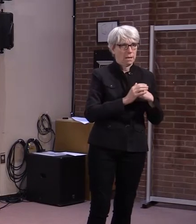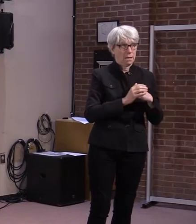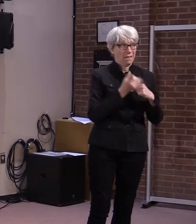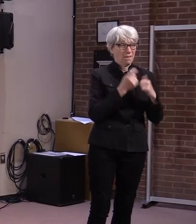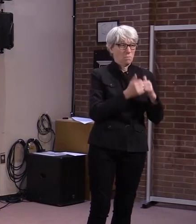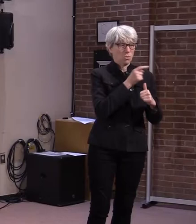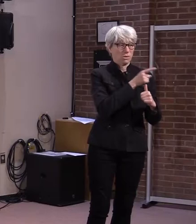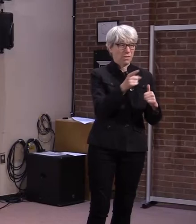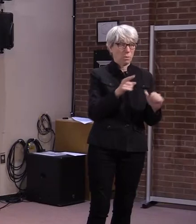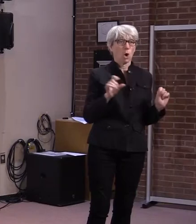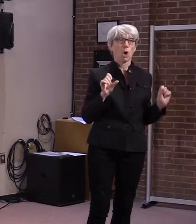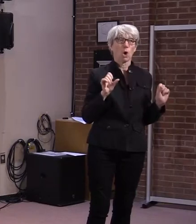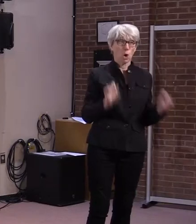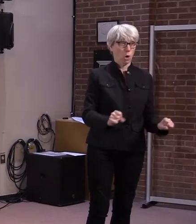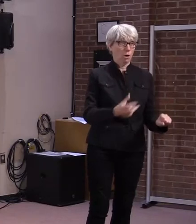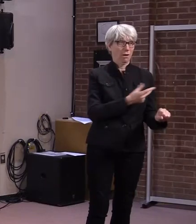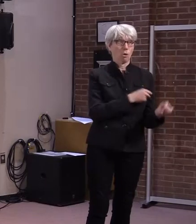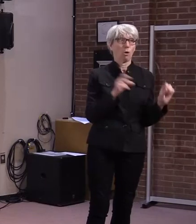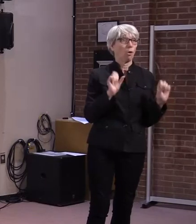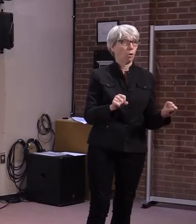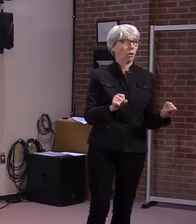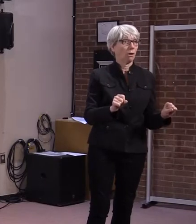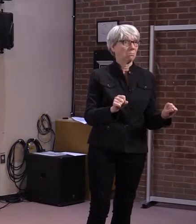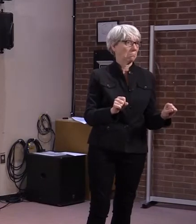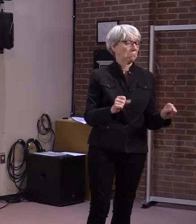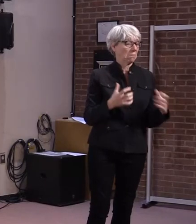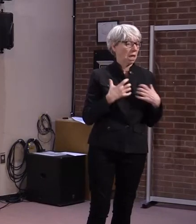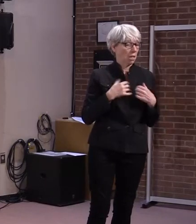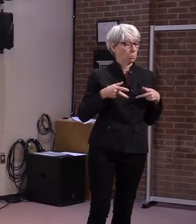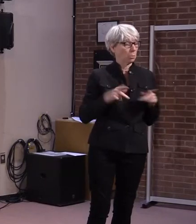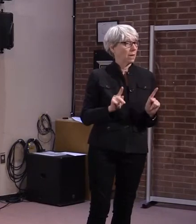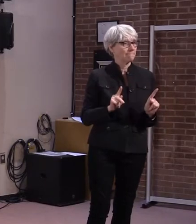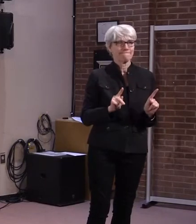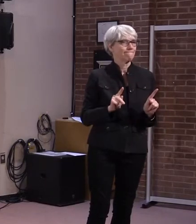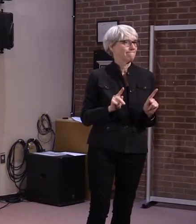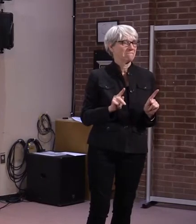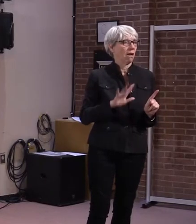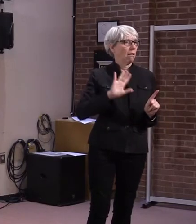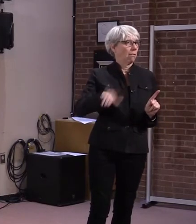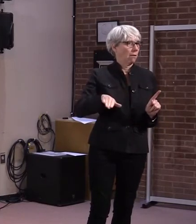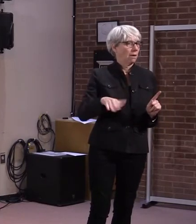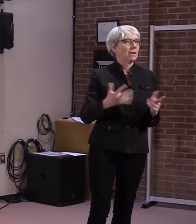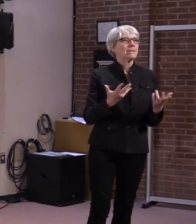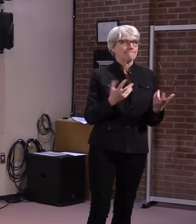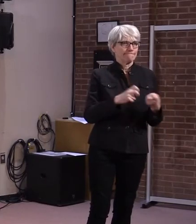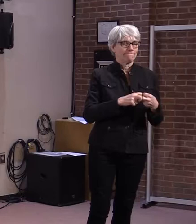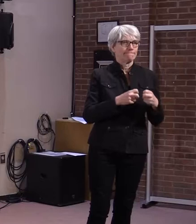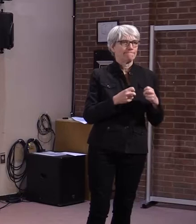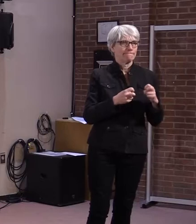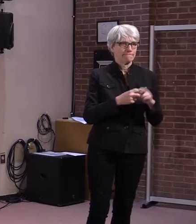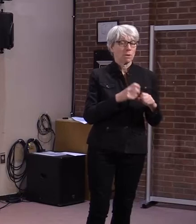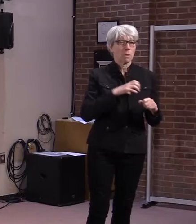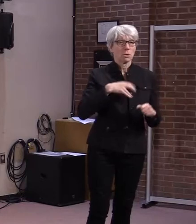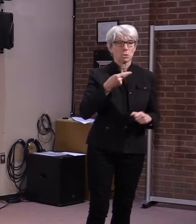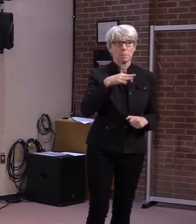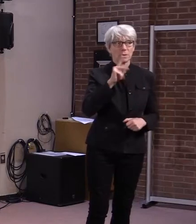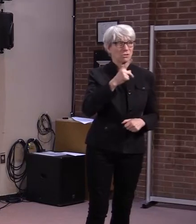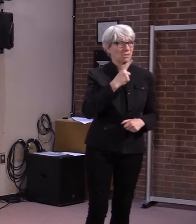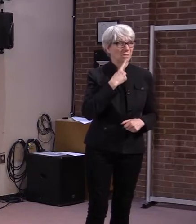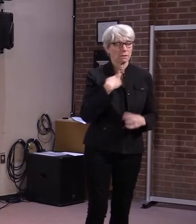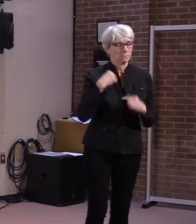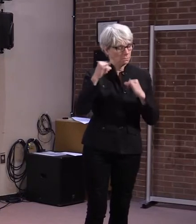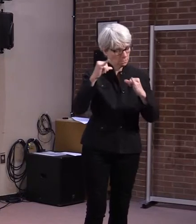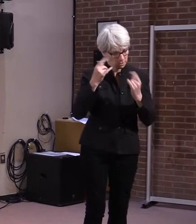vaccinated and have not done so. Commissioner Pichek already pointed this out, but it is worth noting 80% of